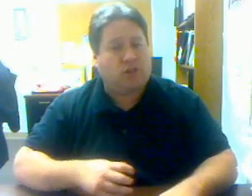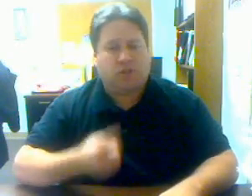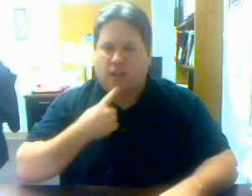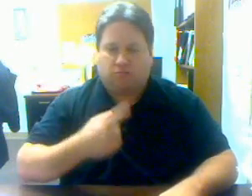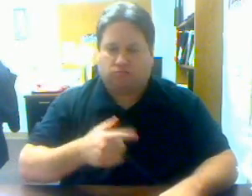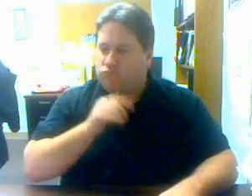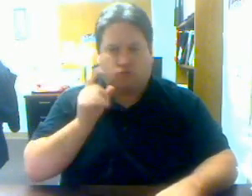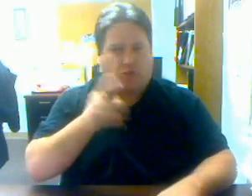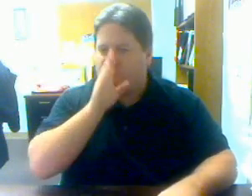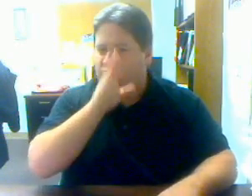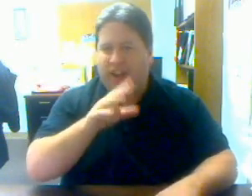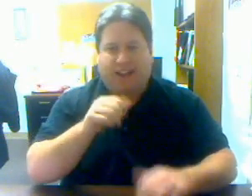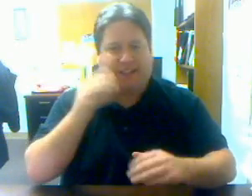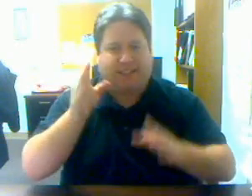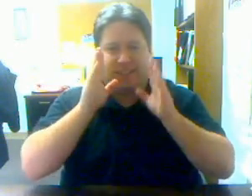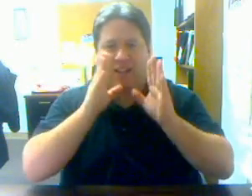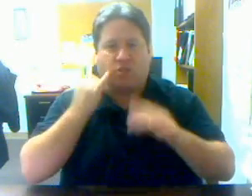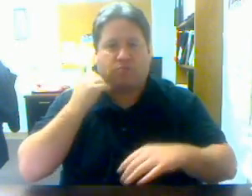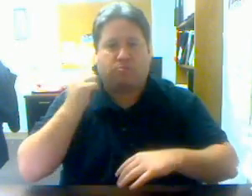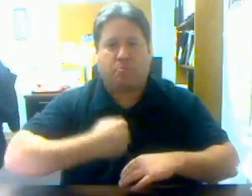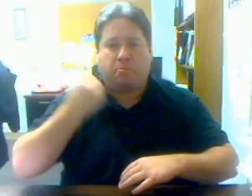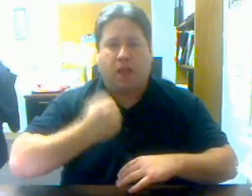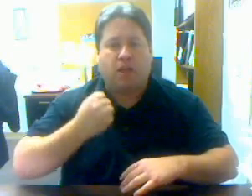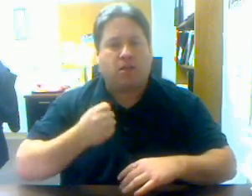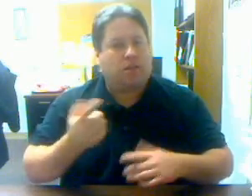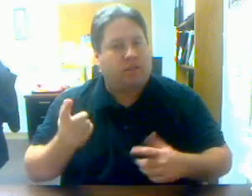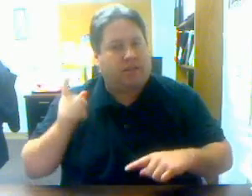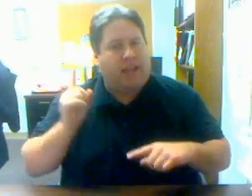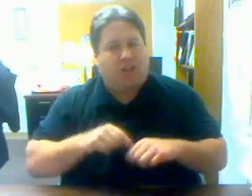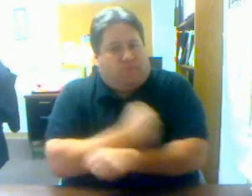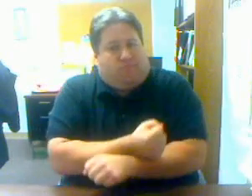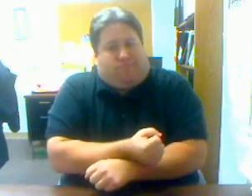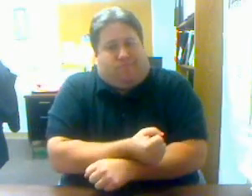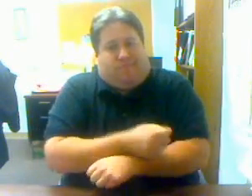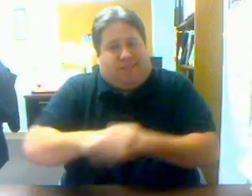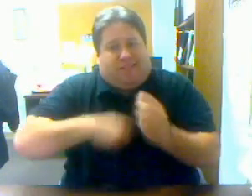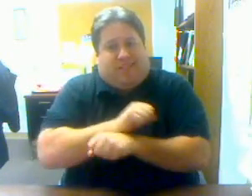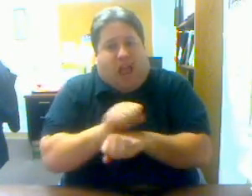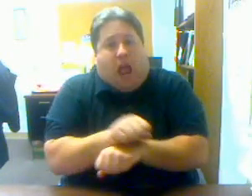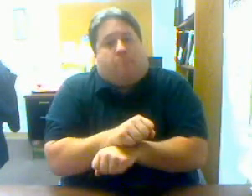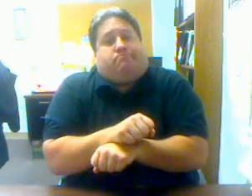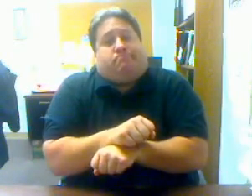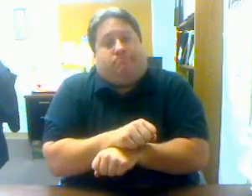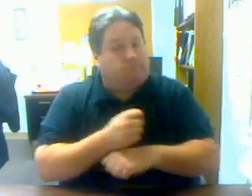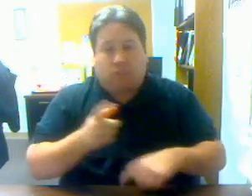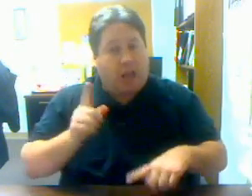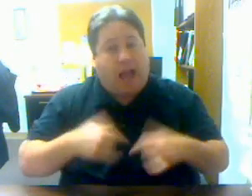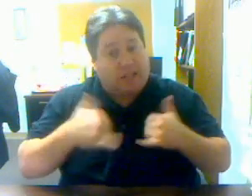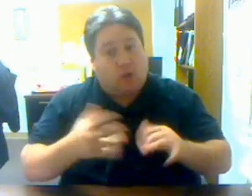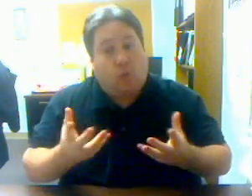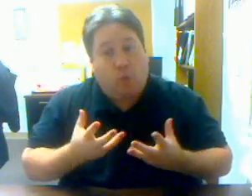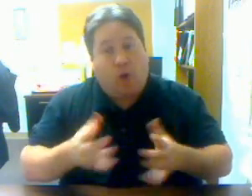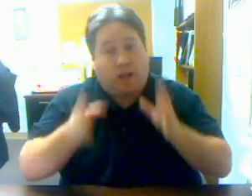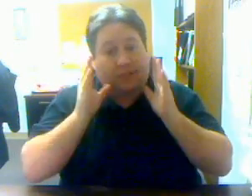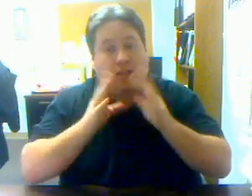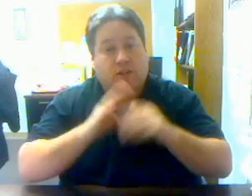That want is not going to go away. So we can't just squash it because then you will see Because if abandoned, now I'm taking it to you and I'm throwing